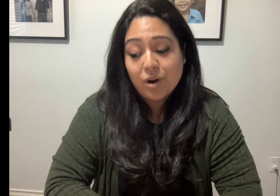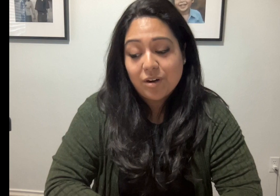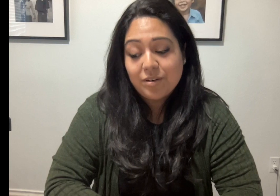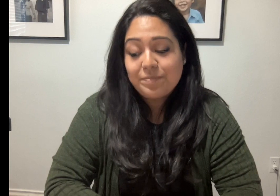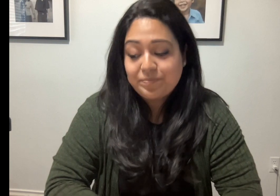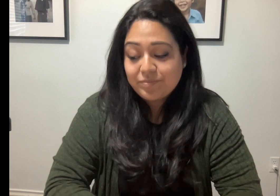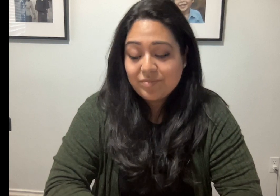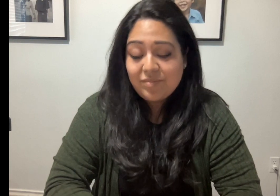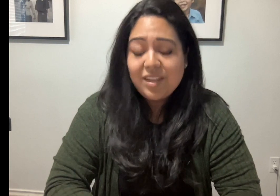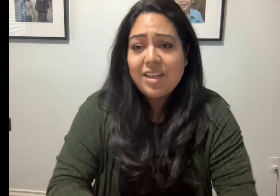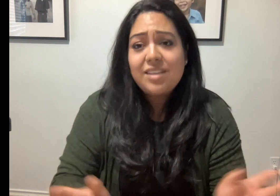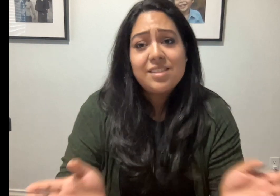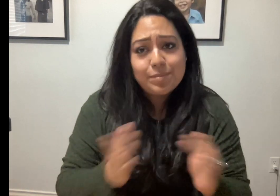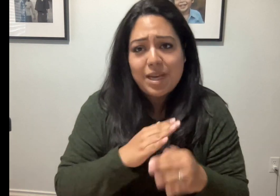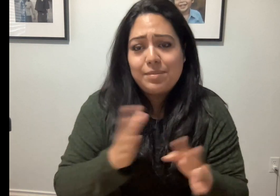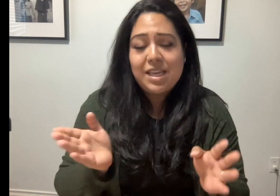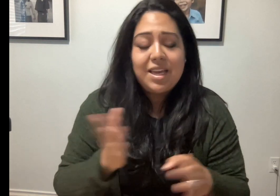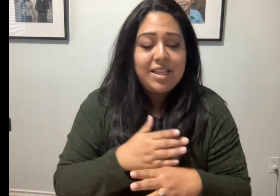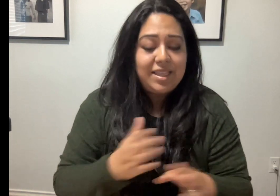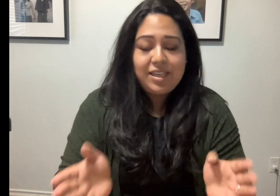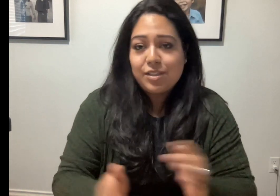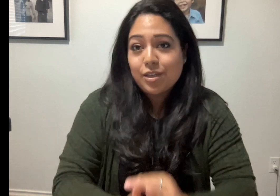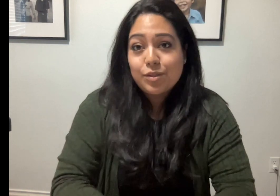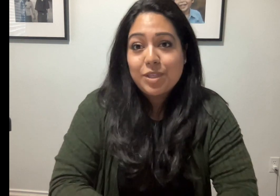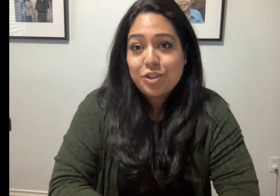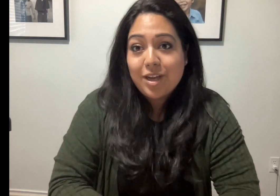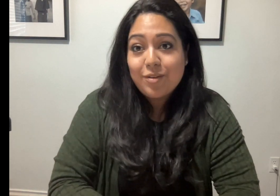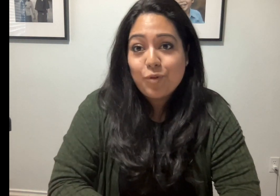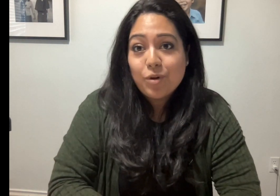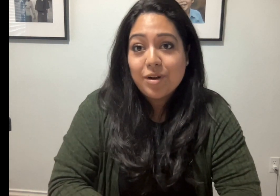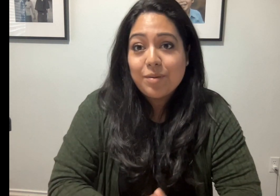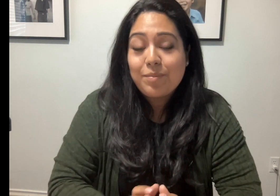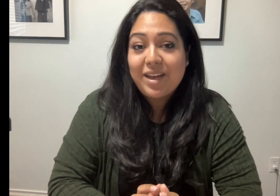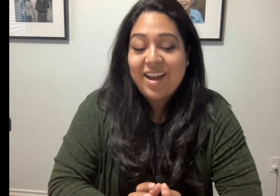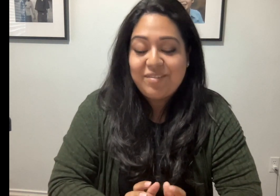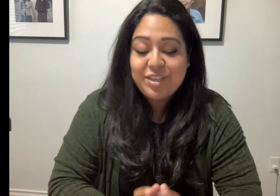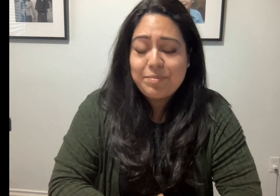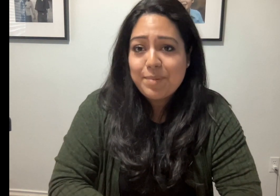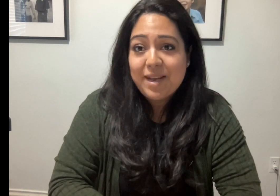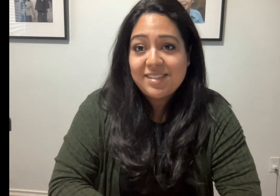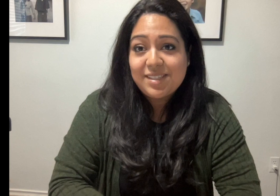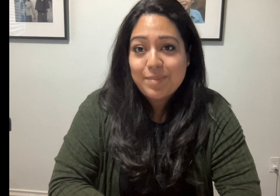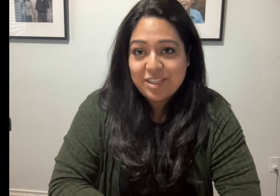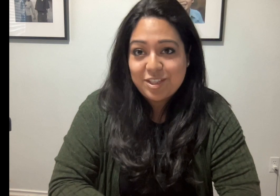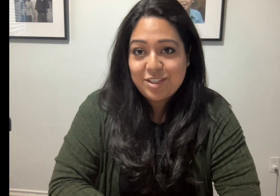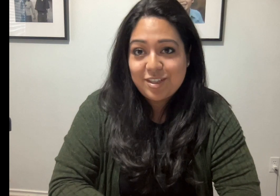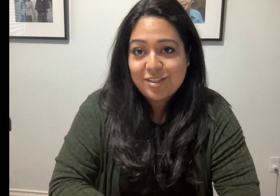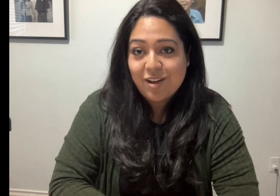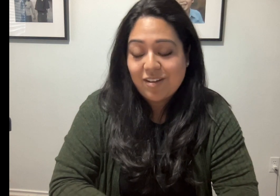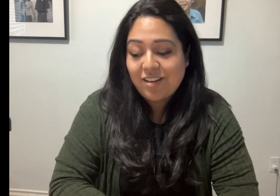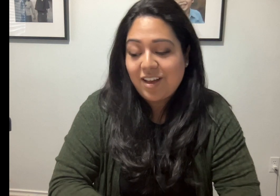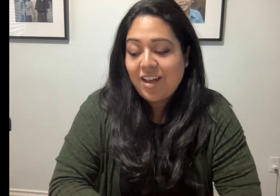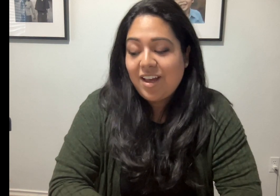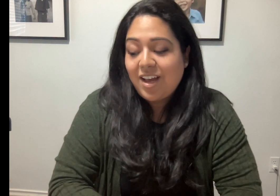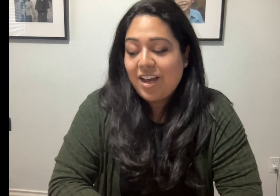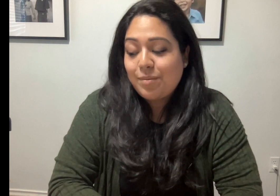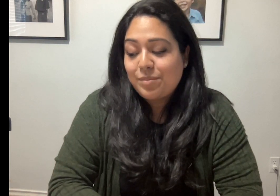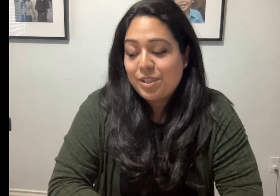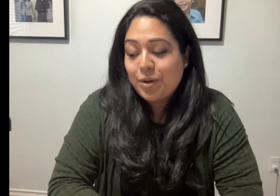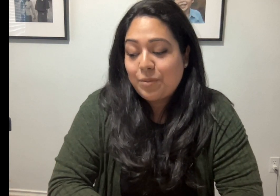word. And sometimes things are switched out of order, but I've done my best to match it to the song. So